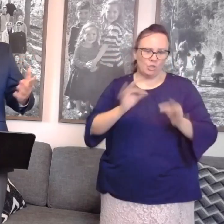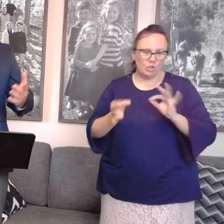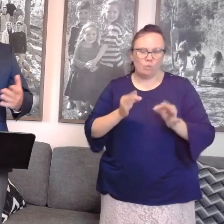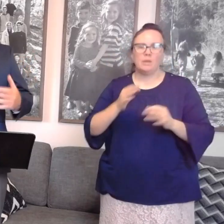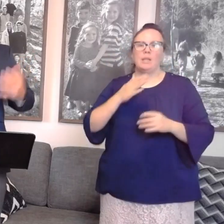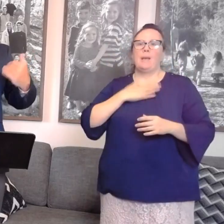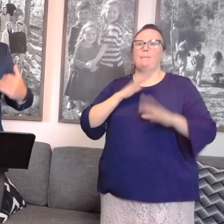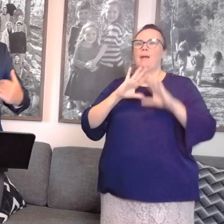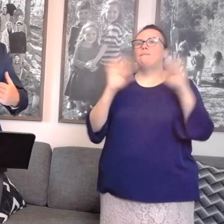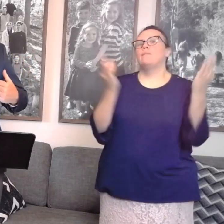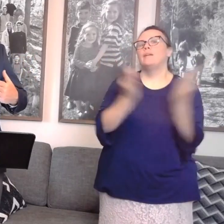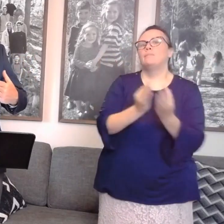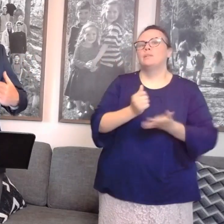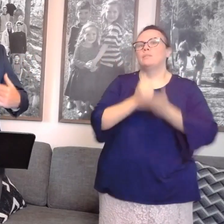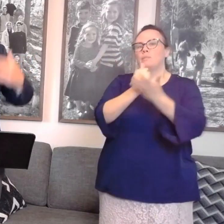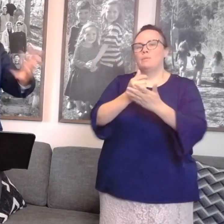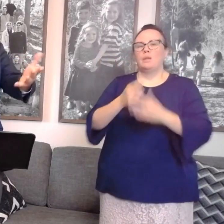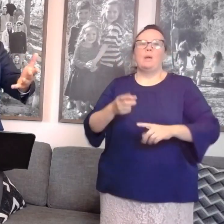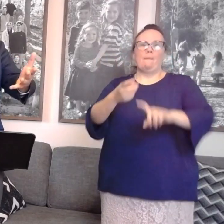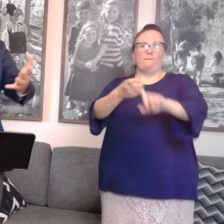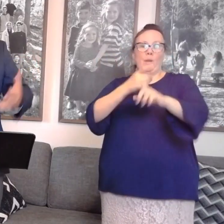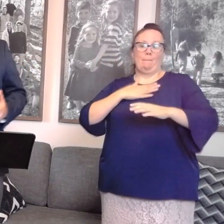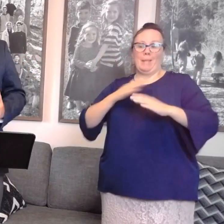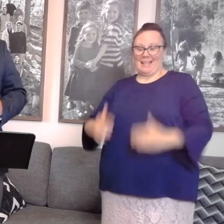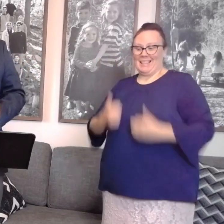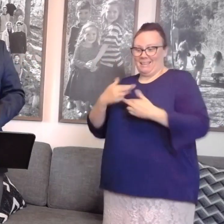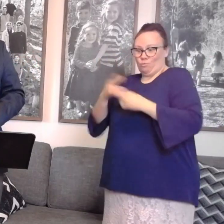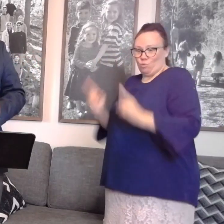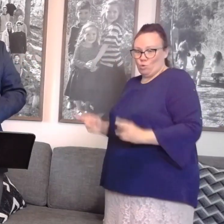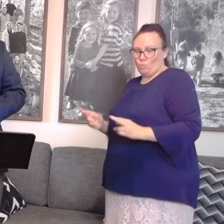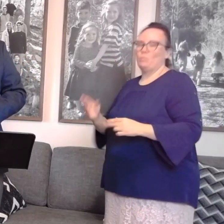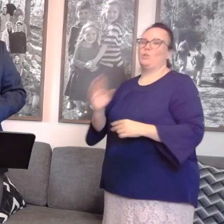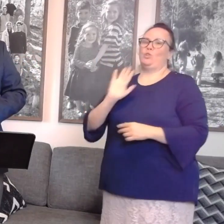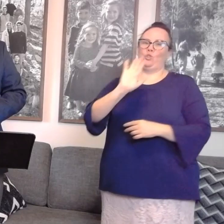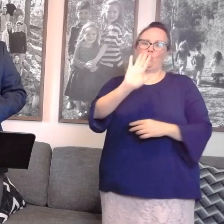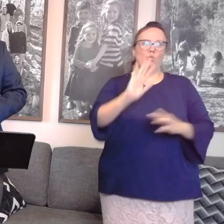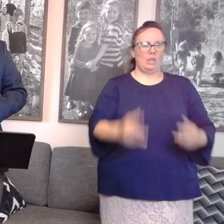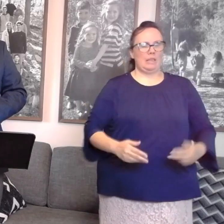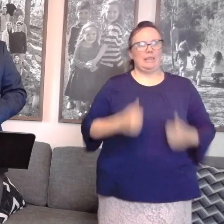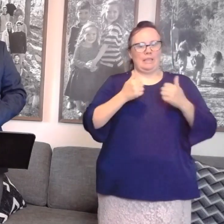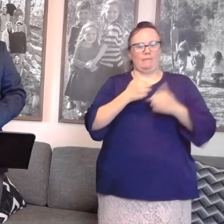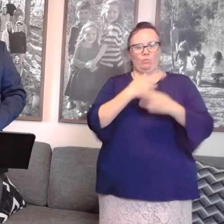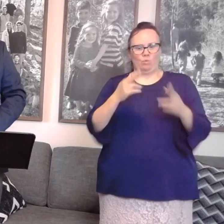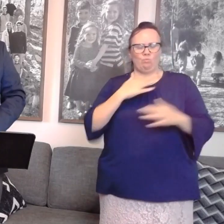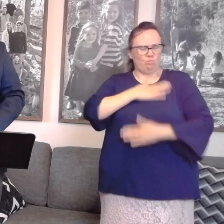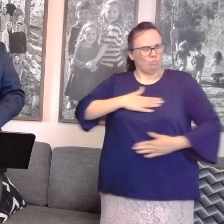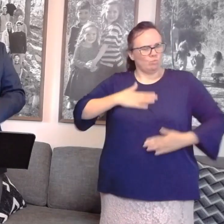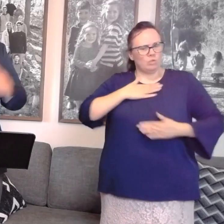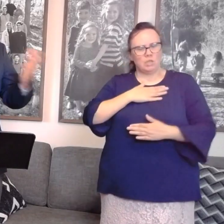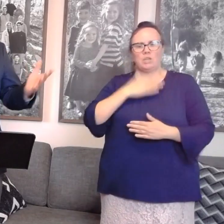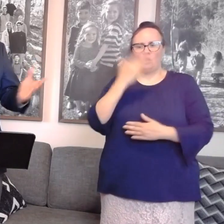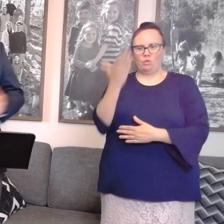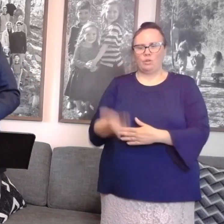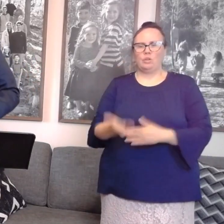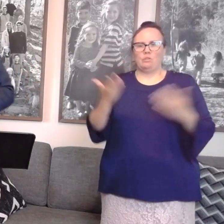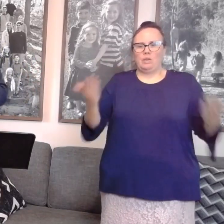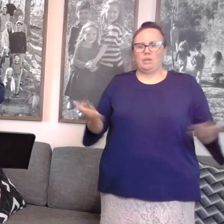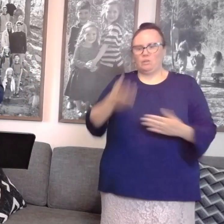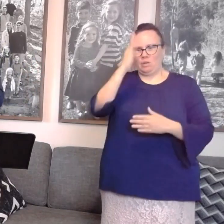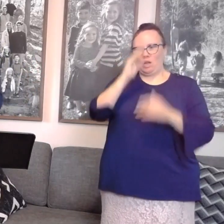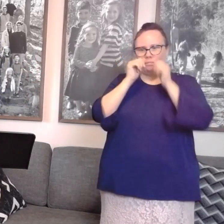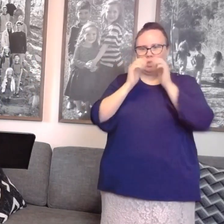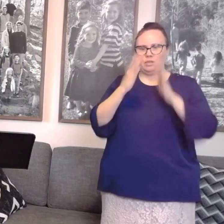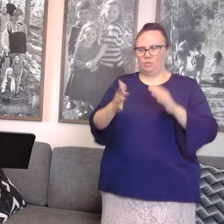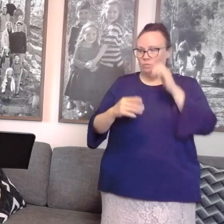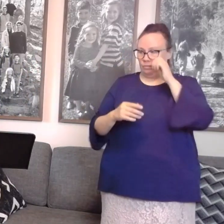helping. And from our living room to your living room, we're glad that you could be with us. And we're looking forward to what all God's going to do. God bless